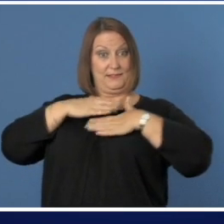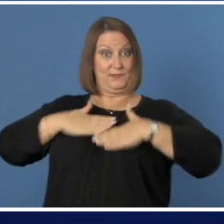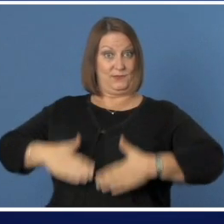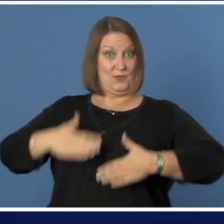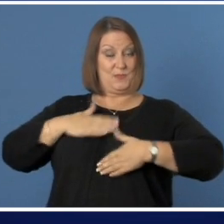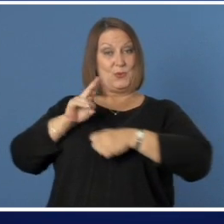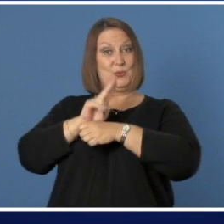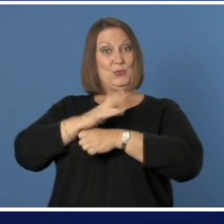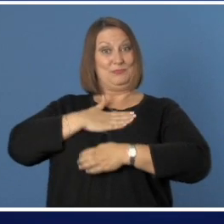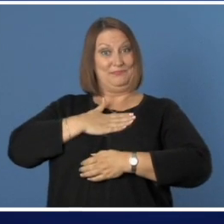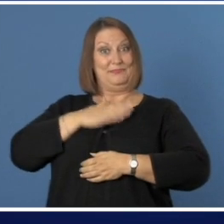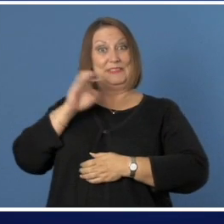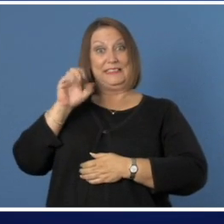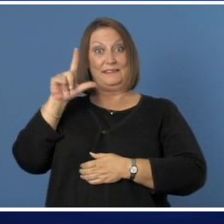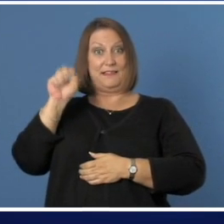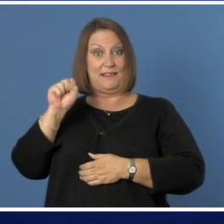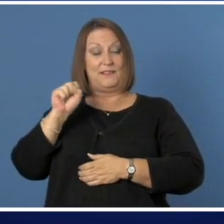and a place to live.